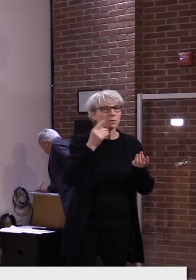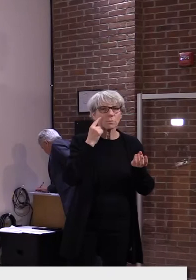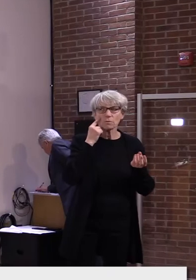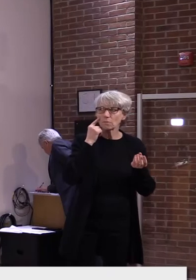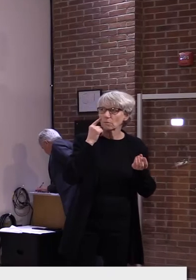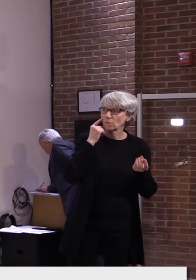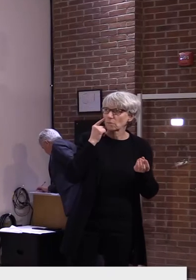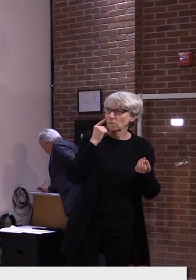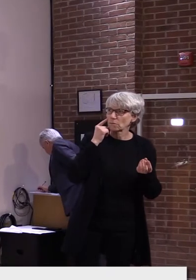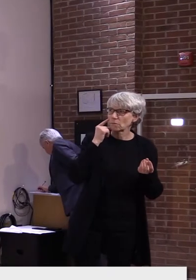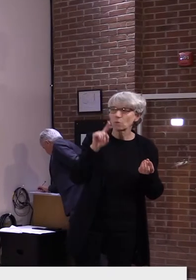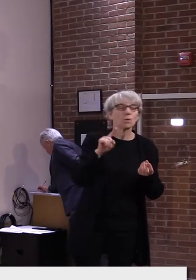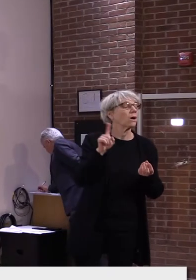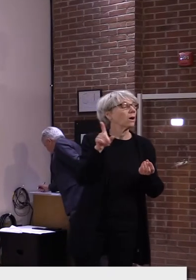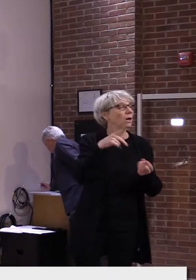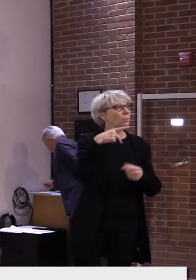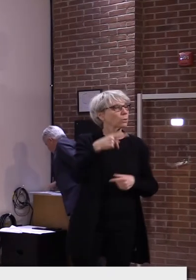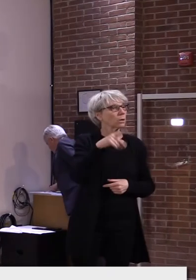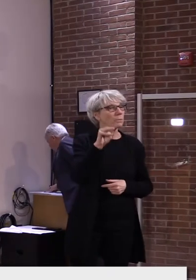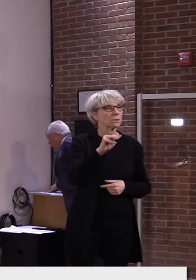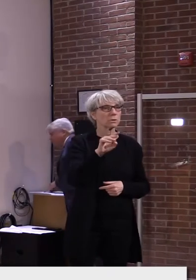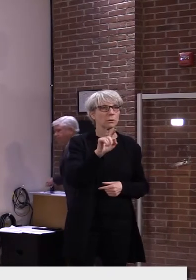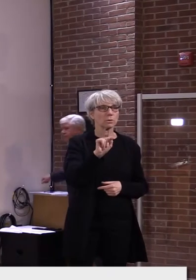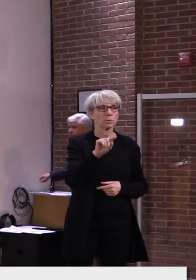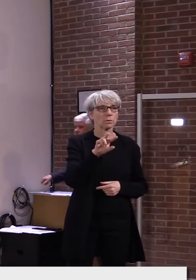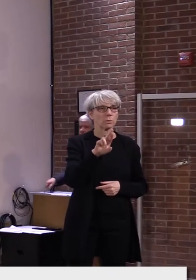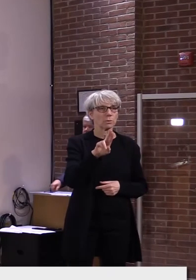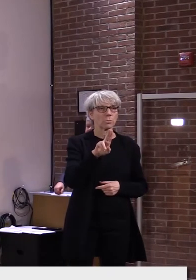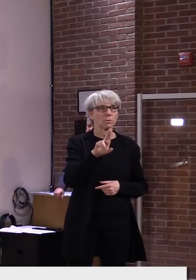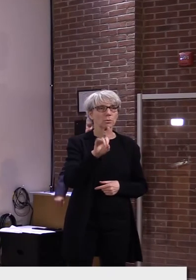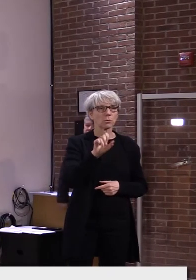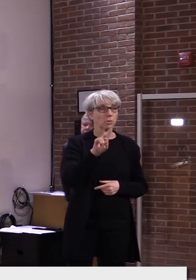Minister Trudeau has said. It might be helpful.